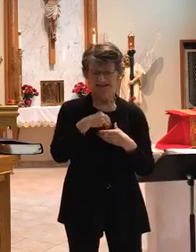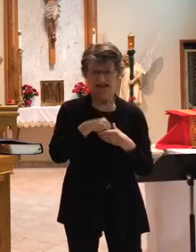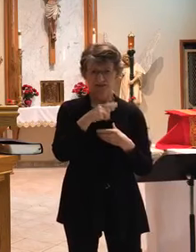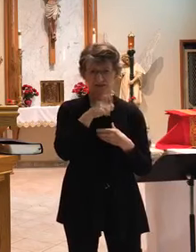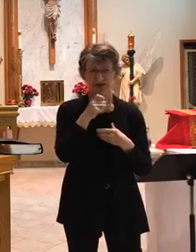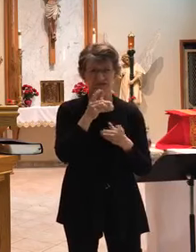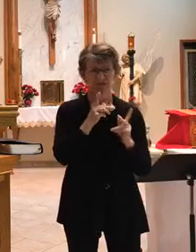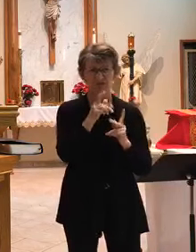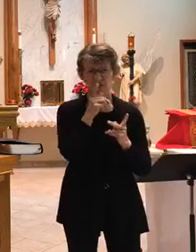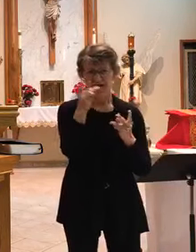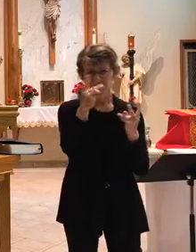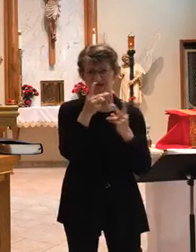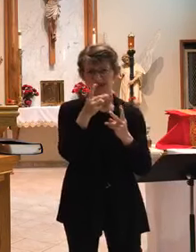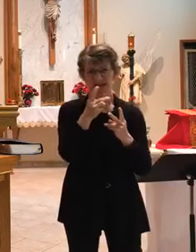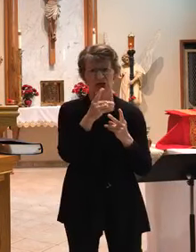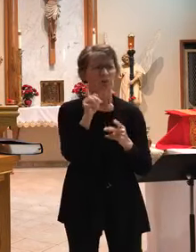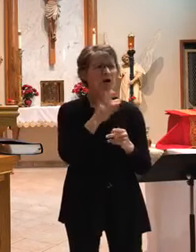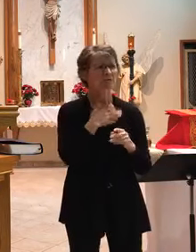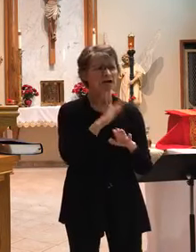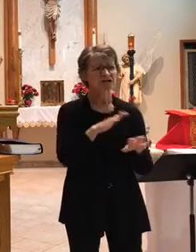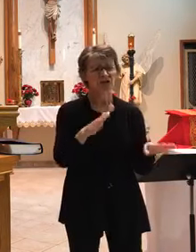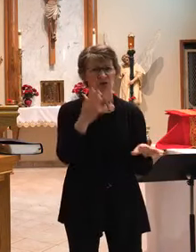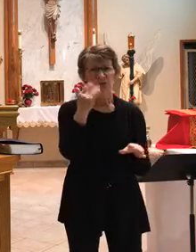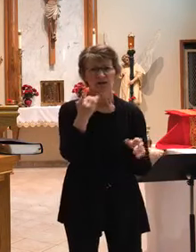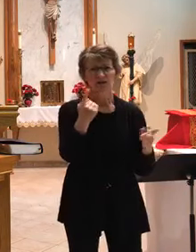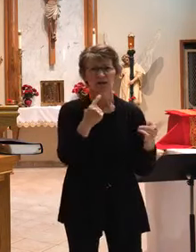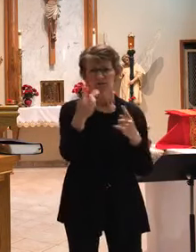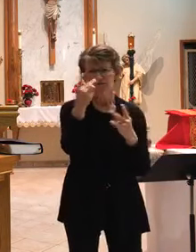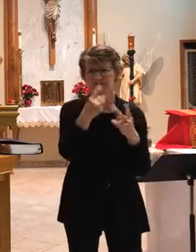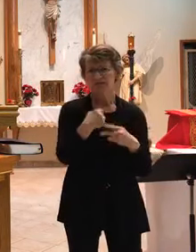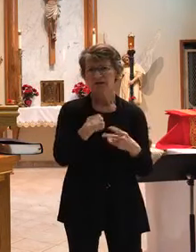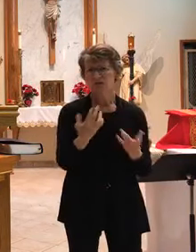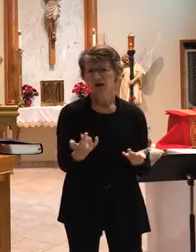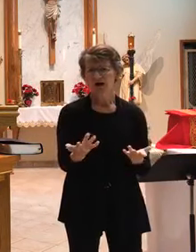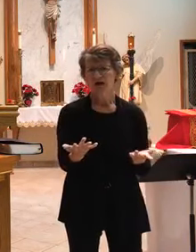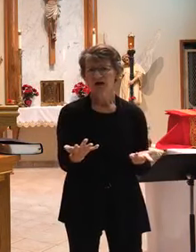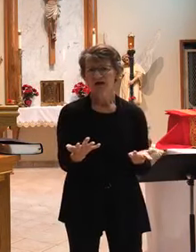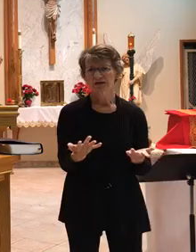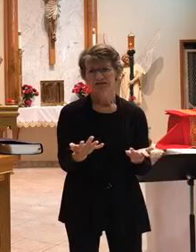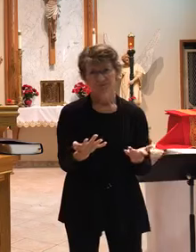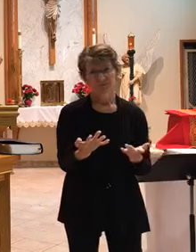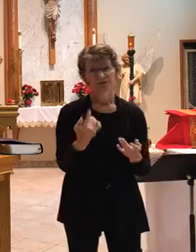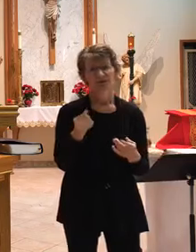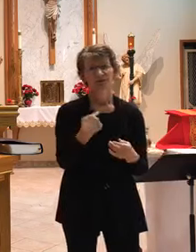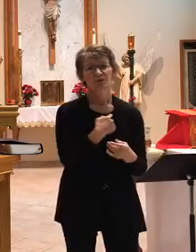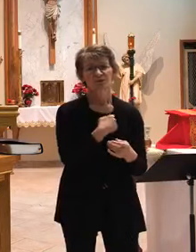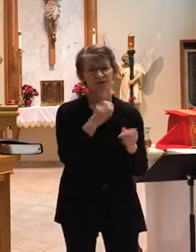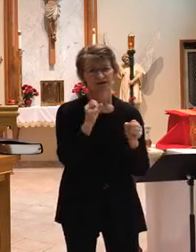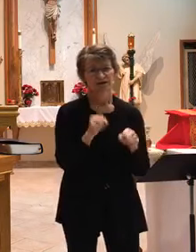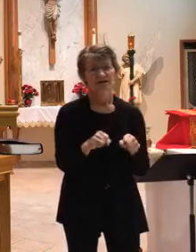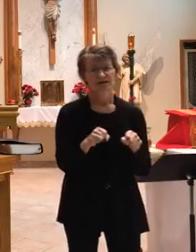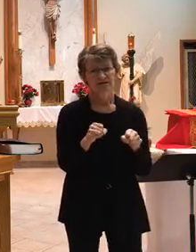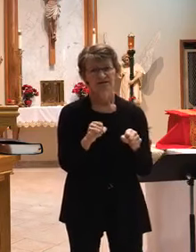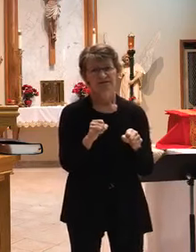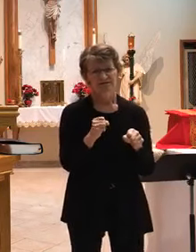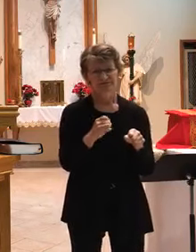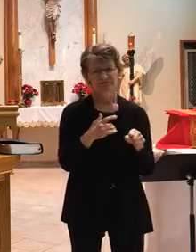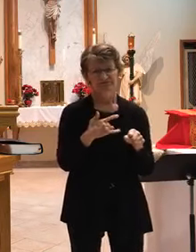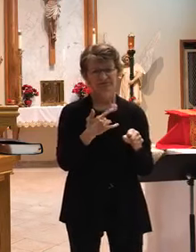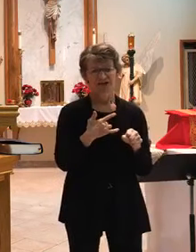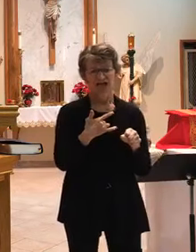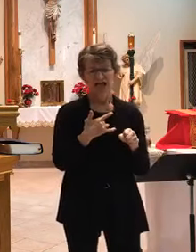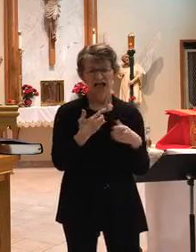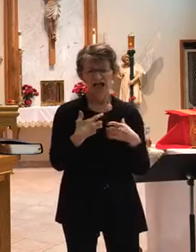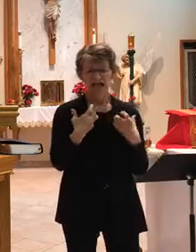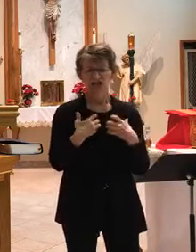as they once did. Where are the kids? Why don't they come and visit? And what happens is that we can even have that kind of anger that billows